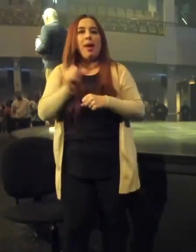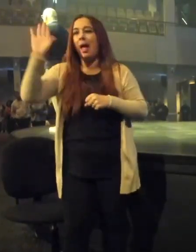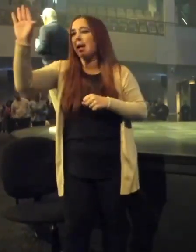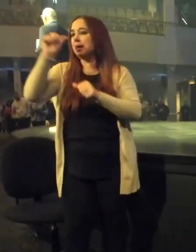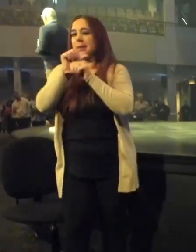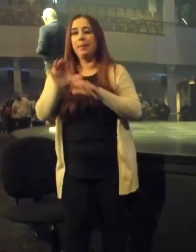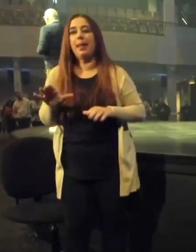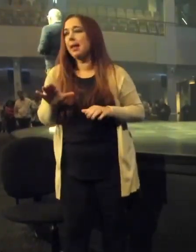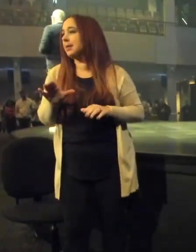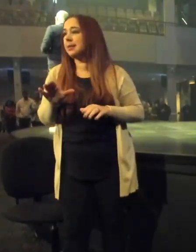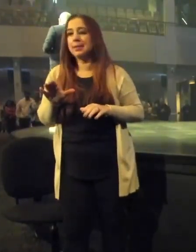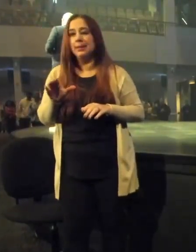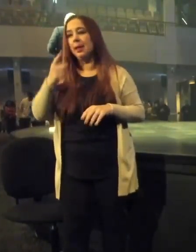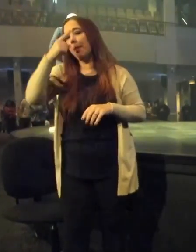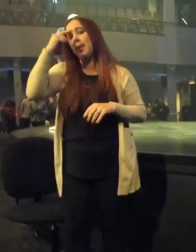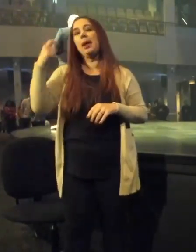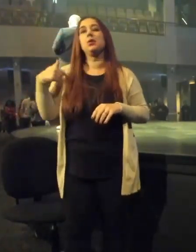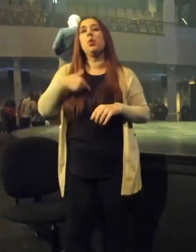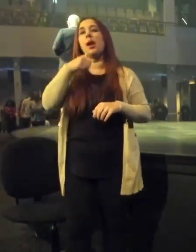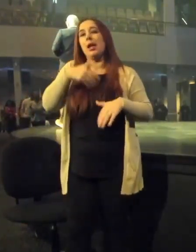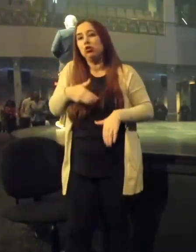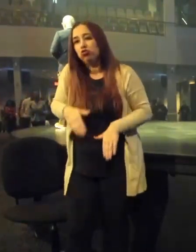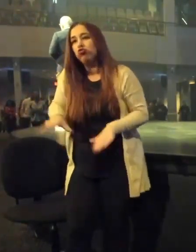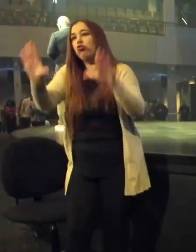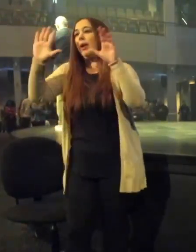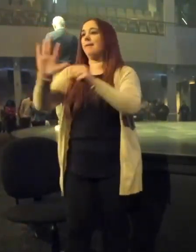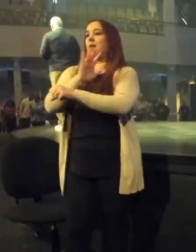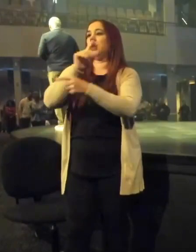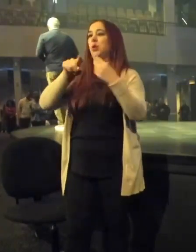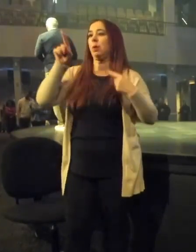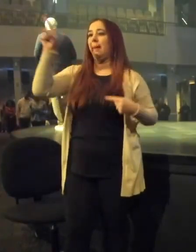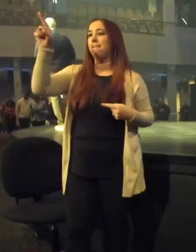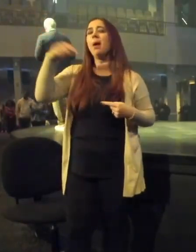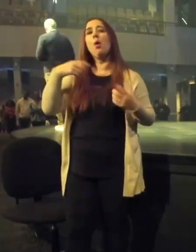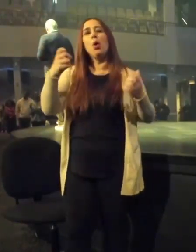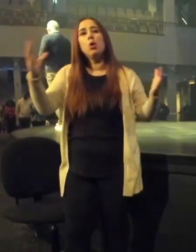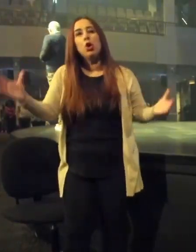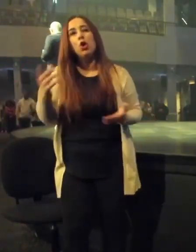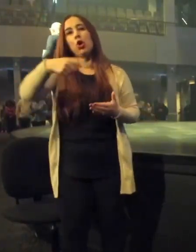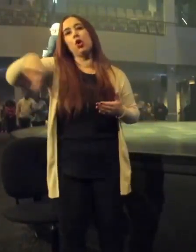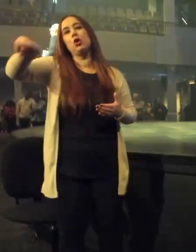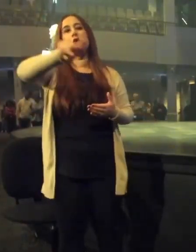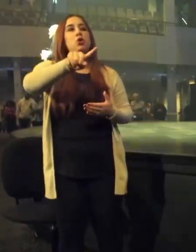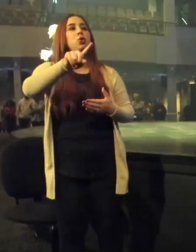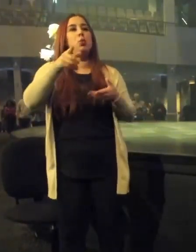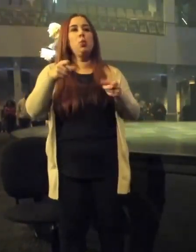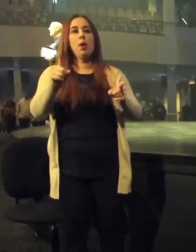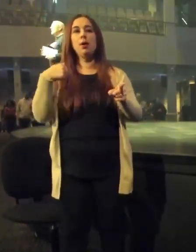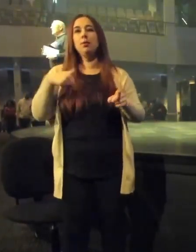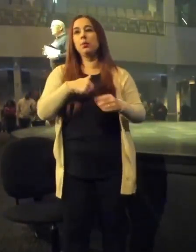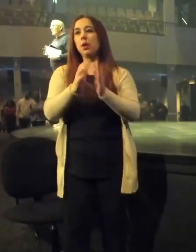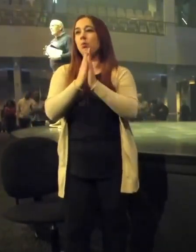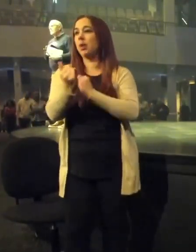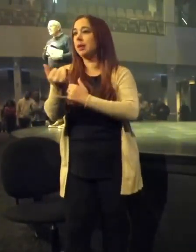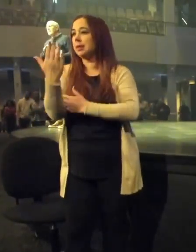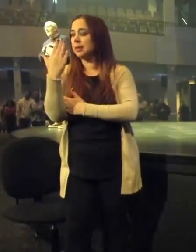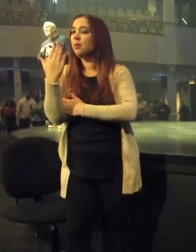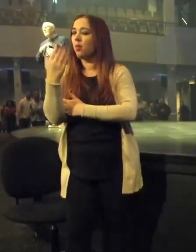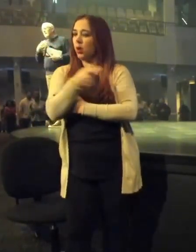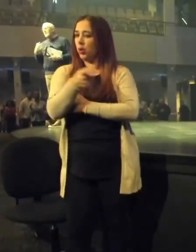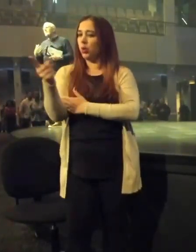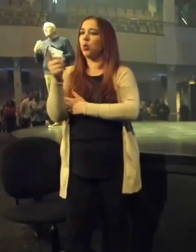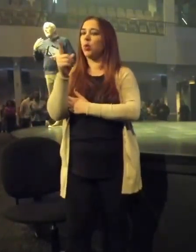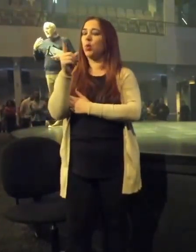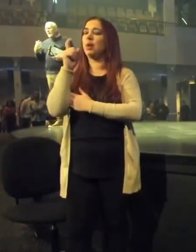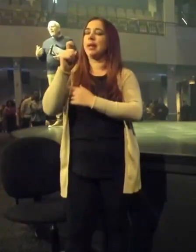of one thing, a lack of surrender to God. Can I just encourage you this morning as we take this time to pray, this will be your moment to say, God,